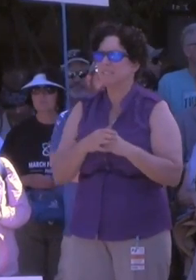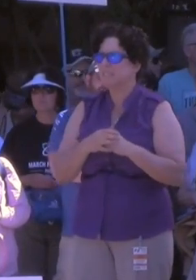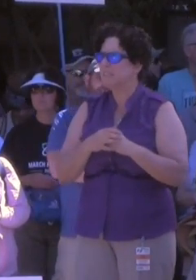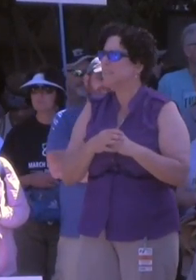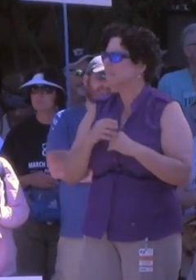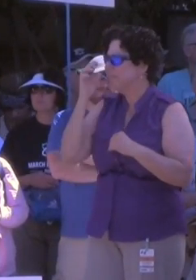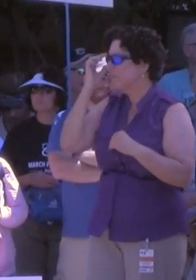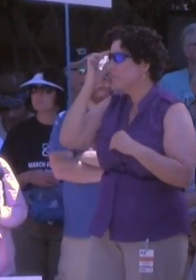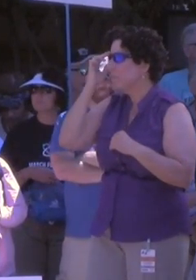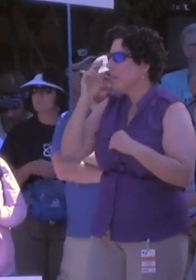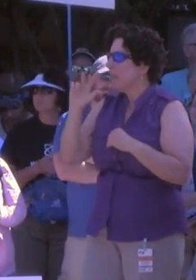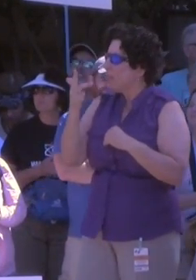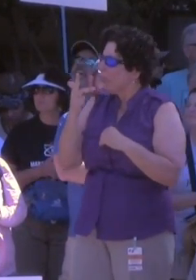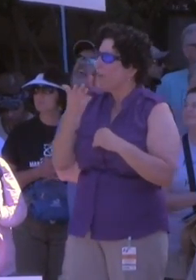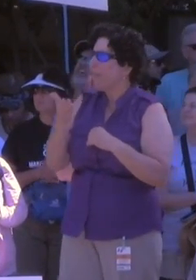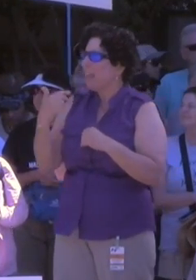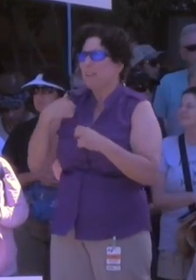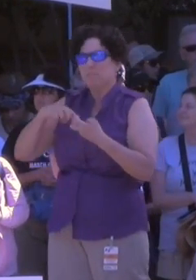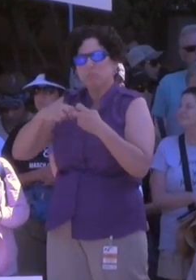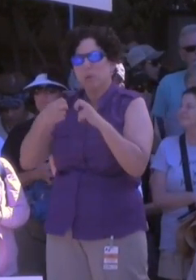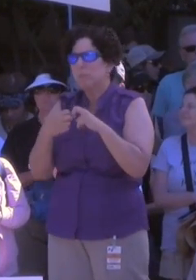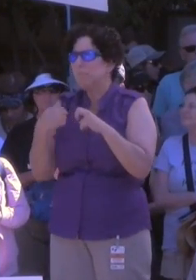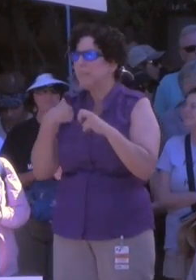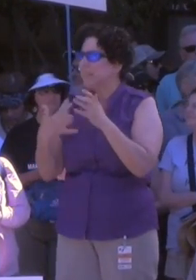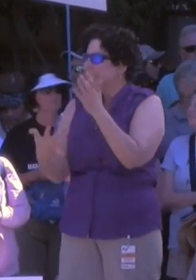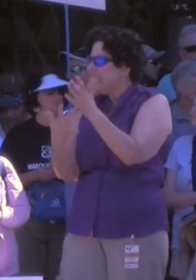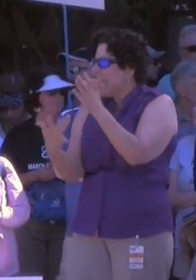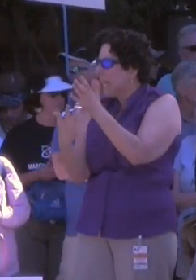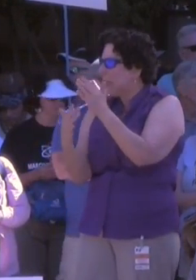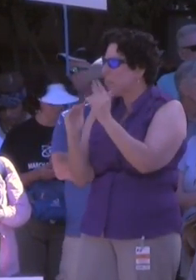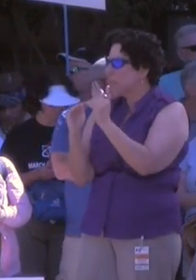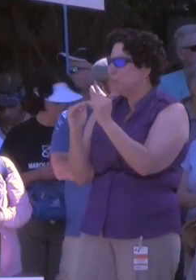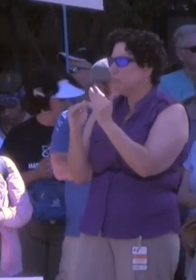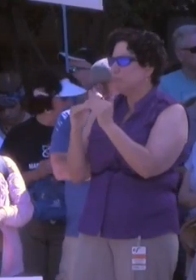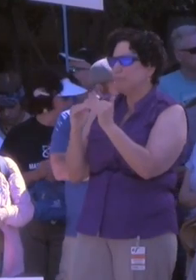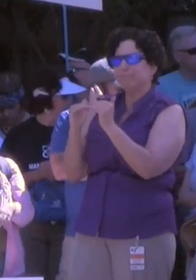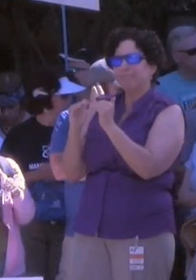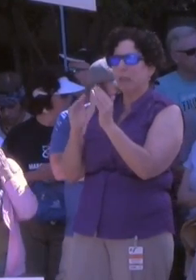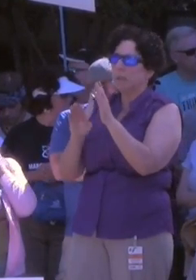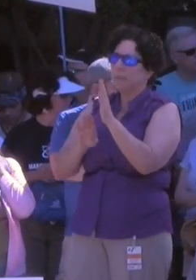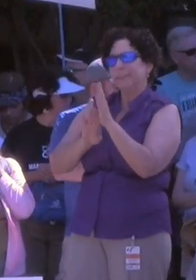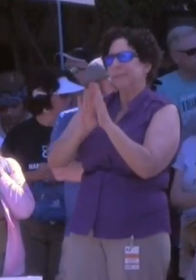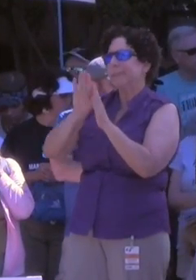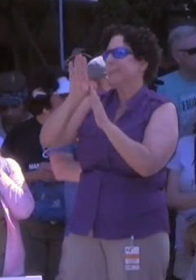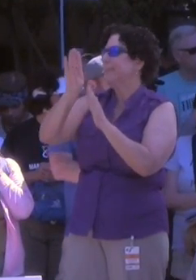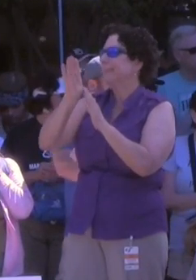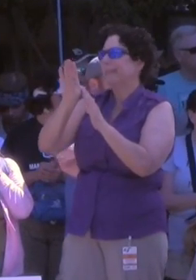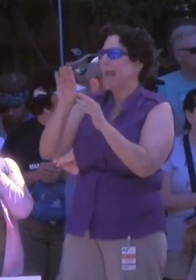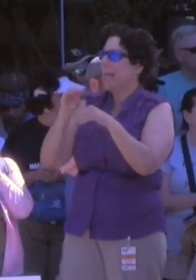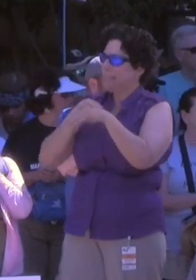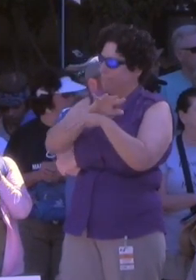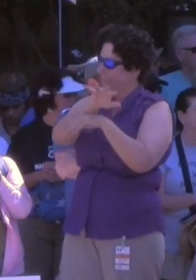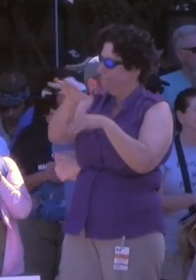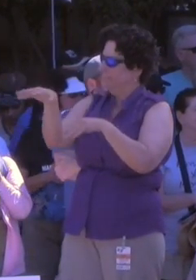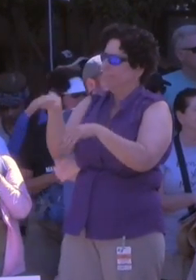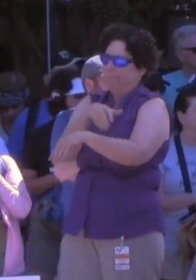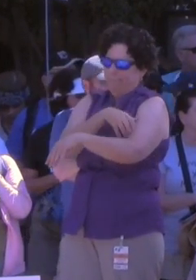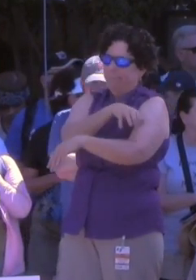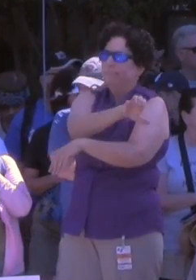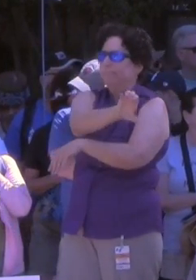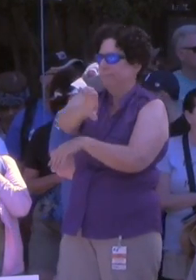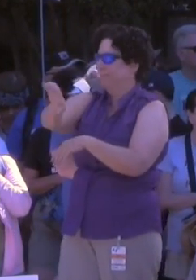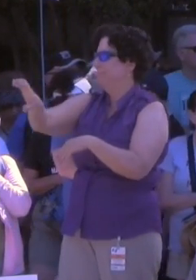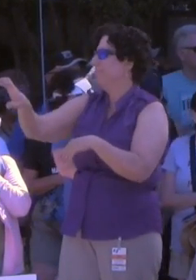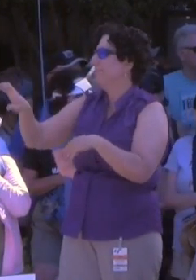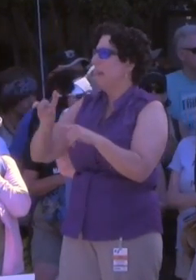The third disconnect I see is that while technological progress has clearly empowered humanity everywhere, it has